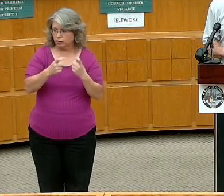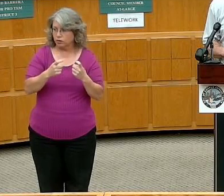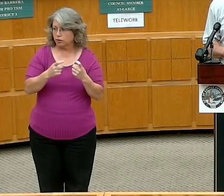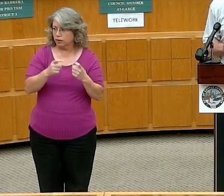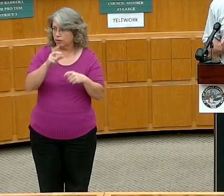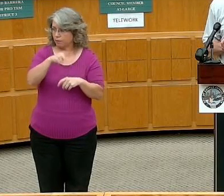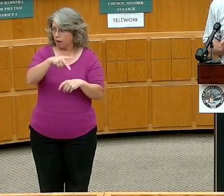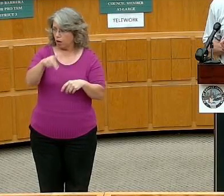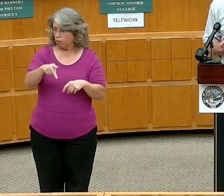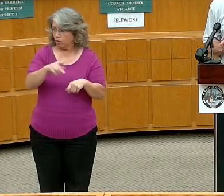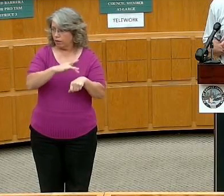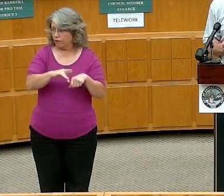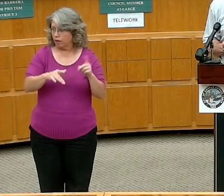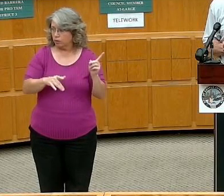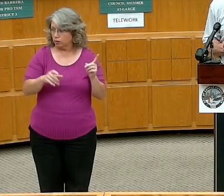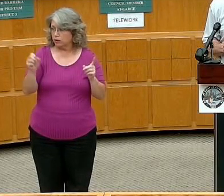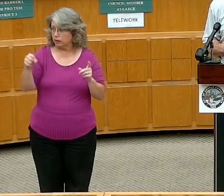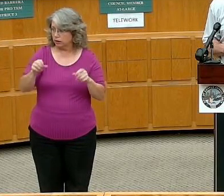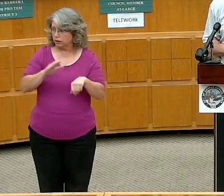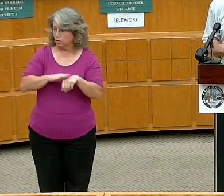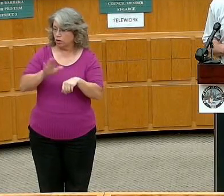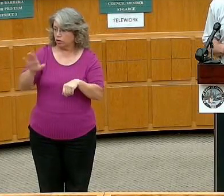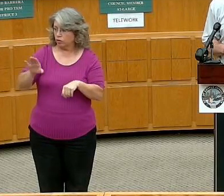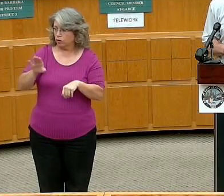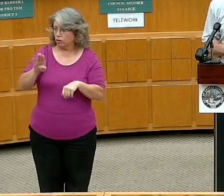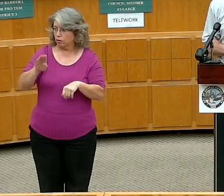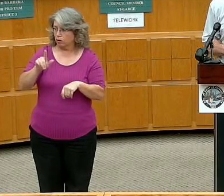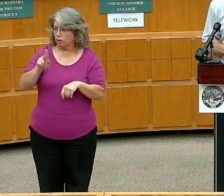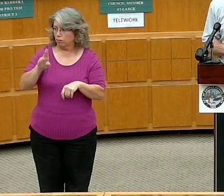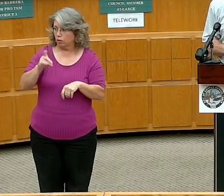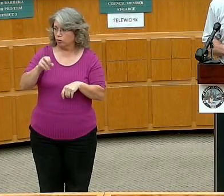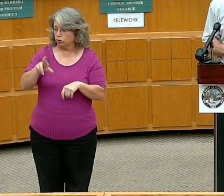right? It's on the Blucher website.